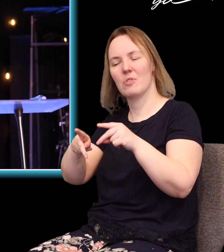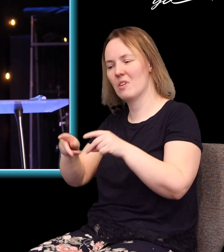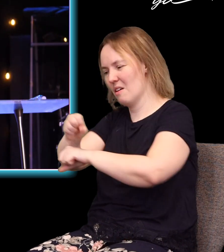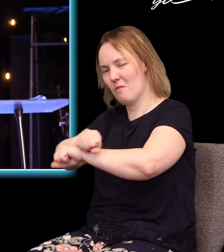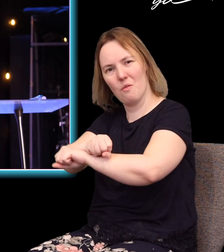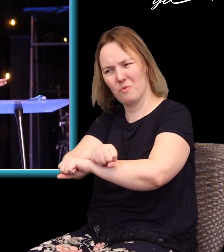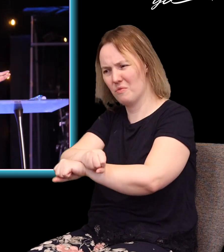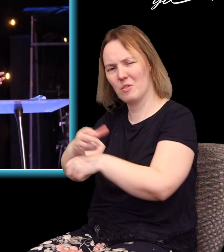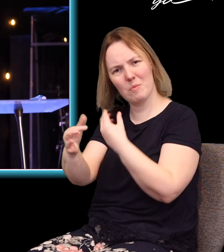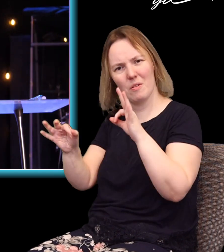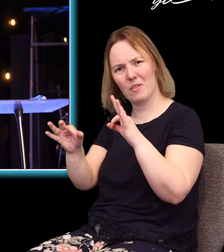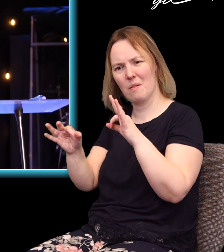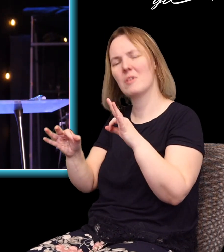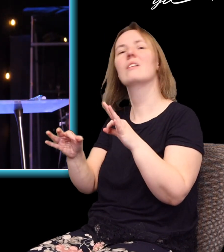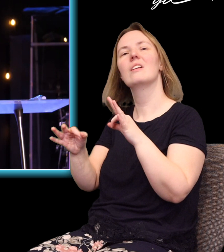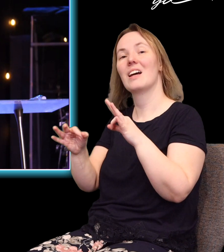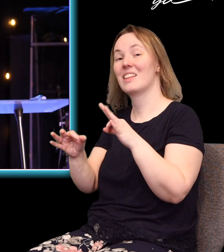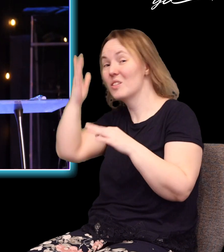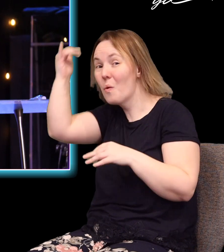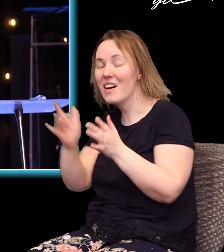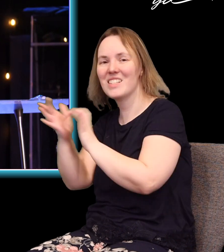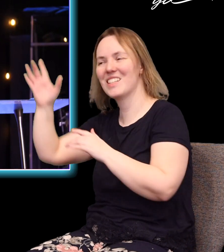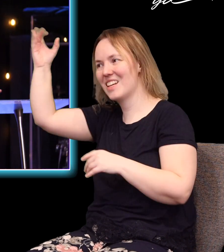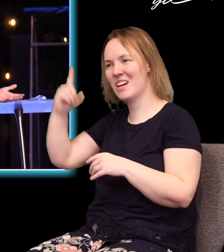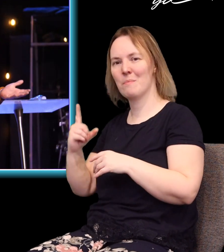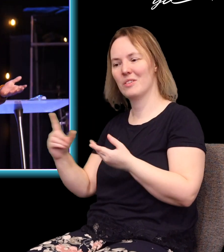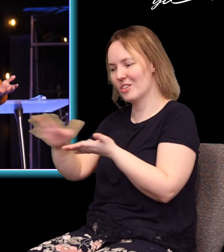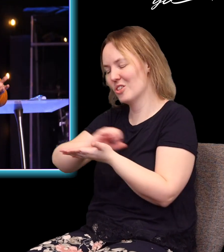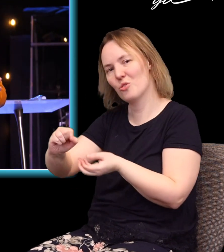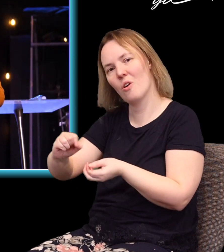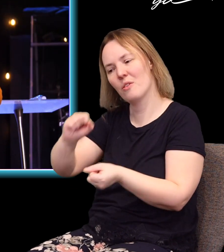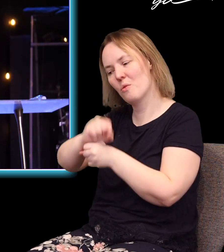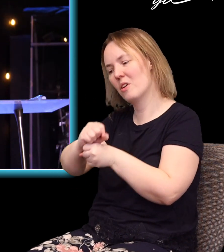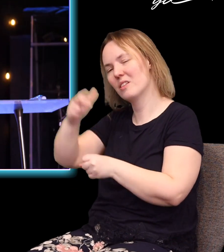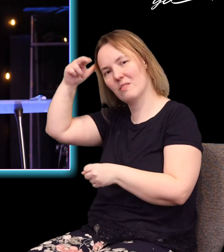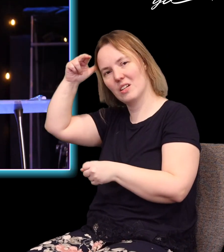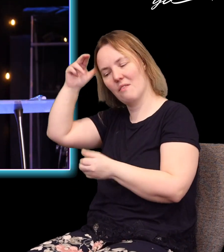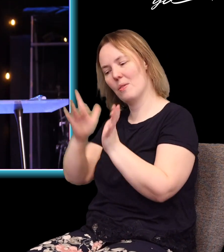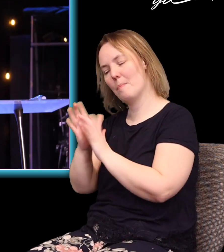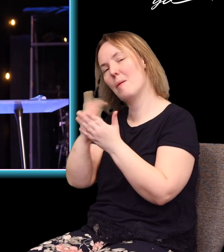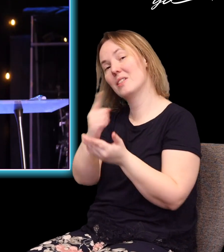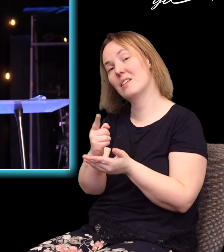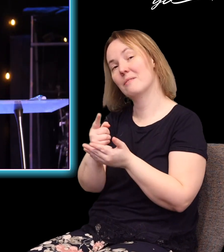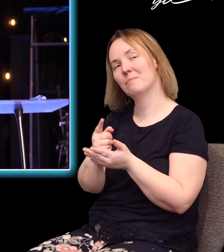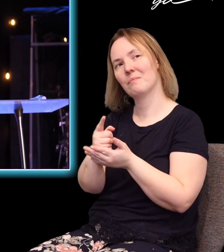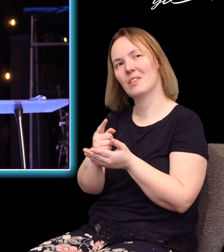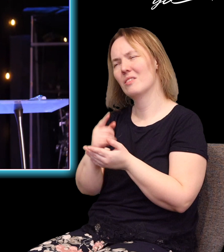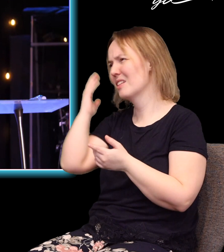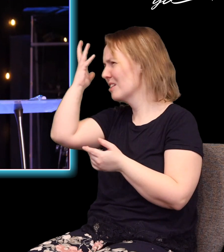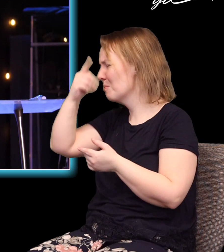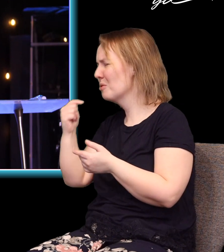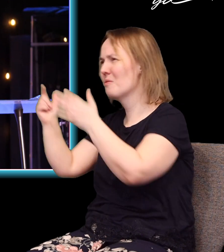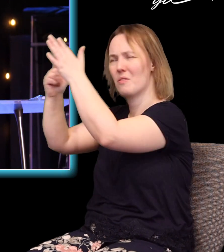kinds of bondages. And Jesus said, That's why I came, to destroy the works of the devil, the Bible says. And so we just see